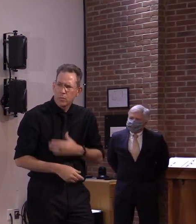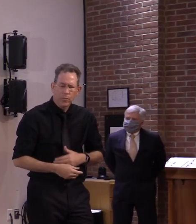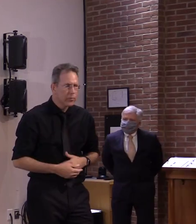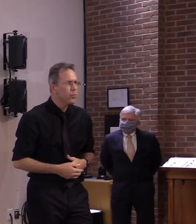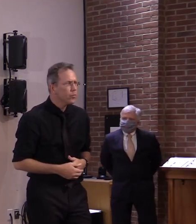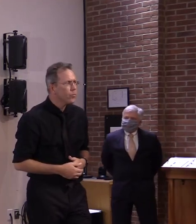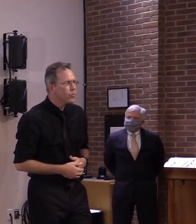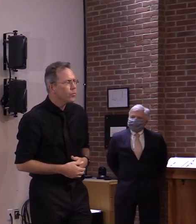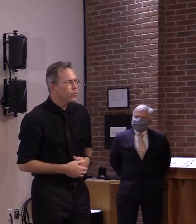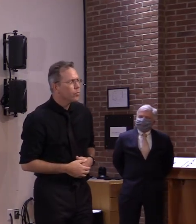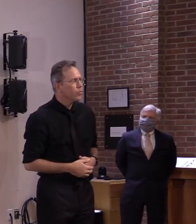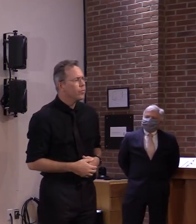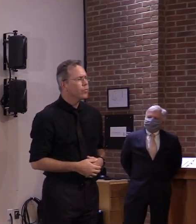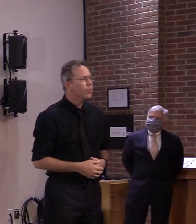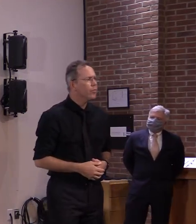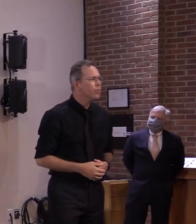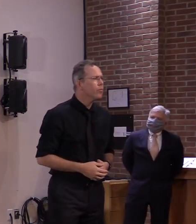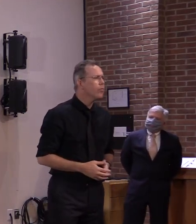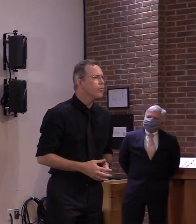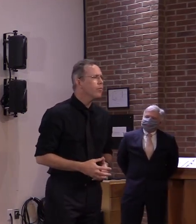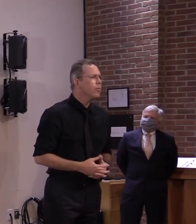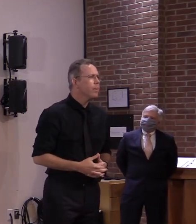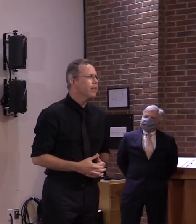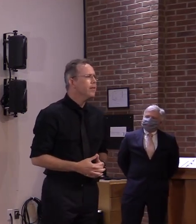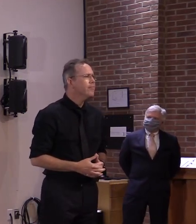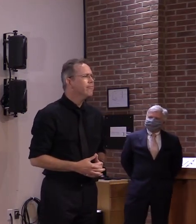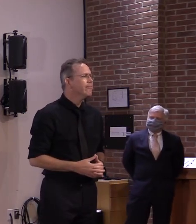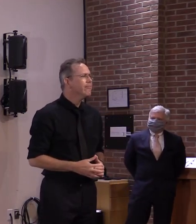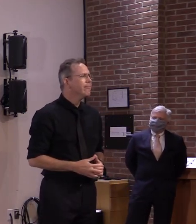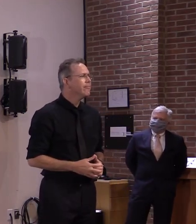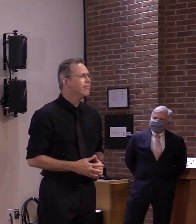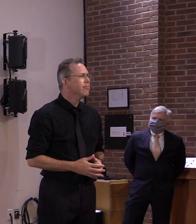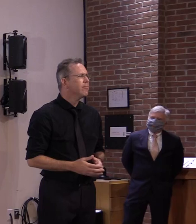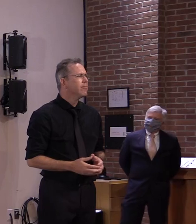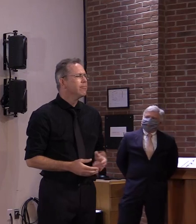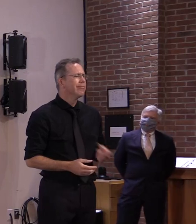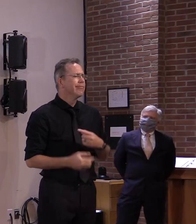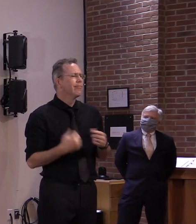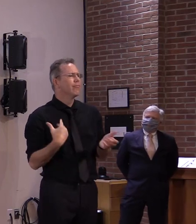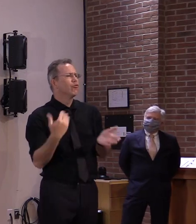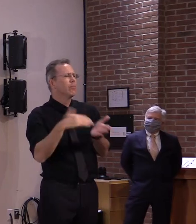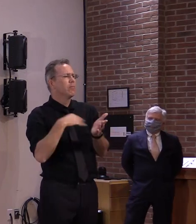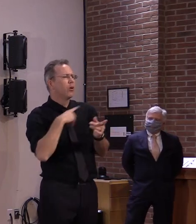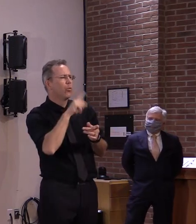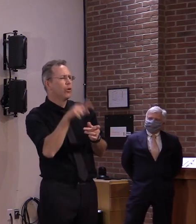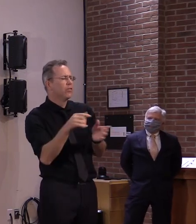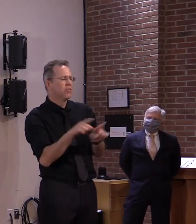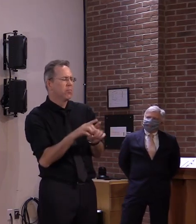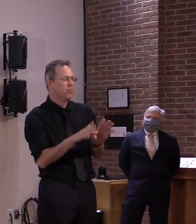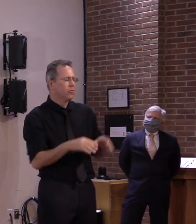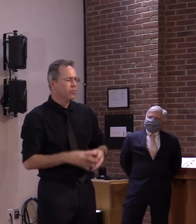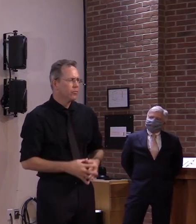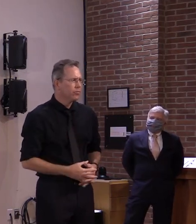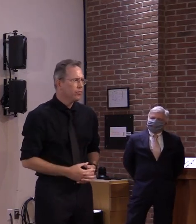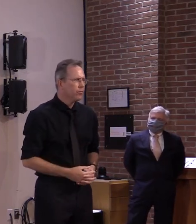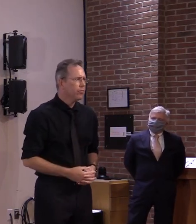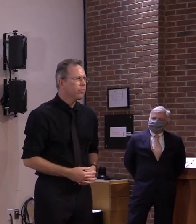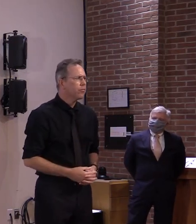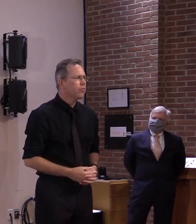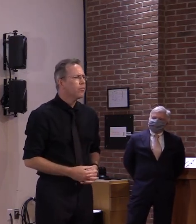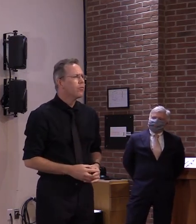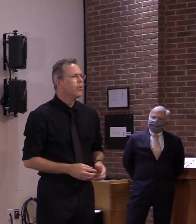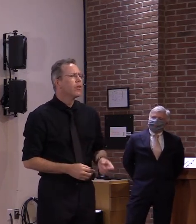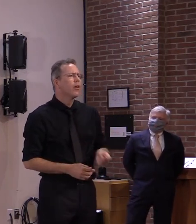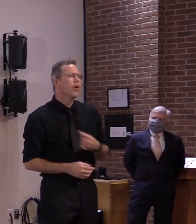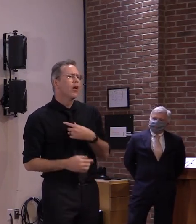Yeah, so I'm curious what the motivation for the Department of Health was behind the request to have UVM